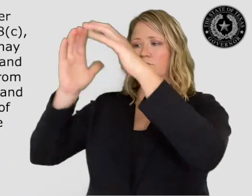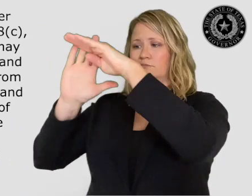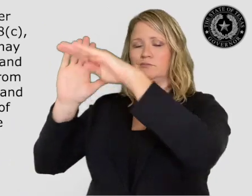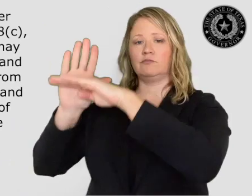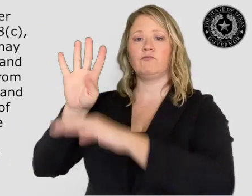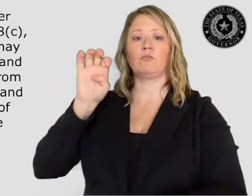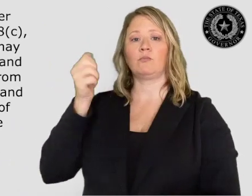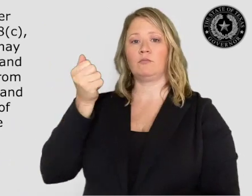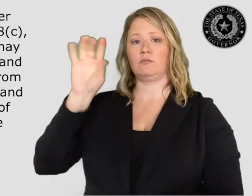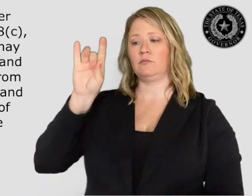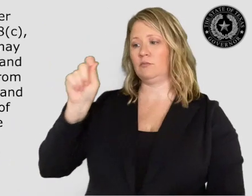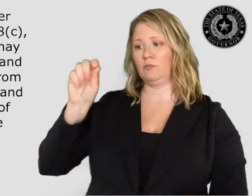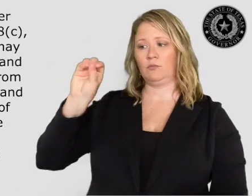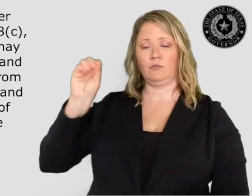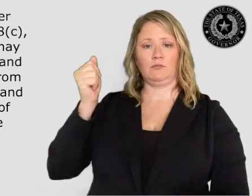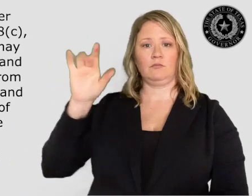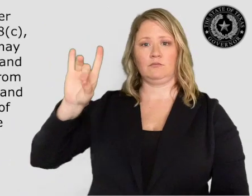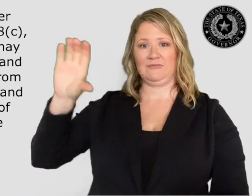whereas, under Section